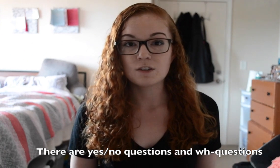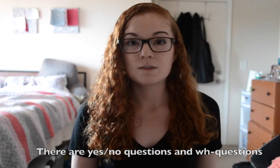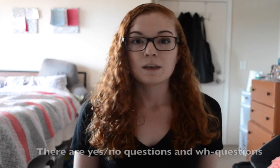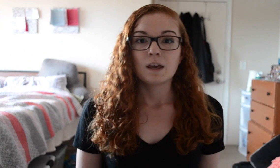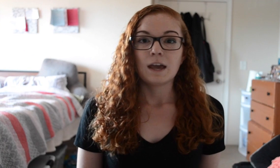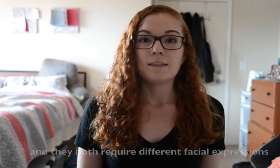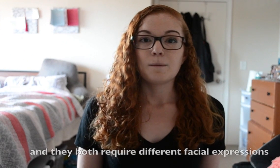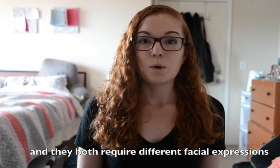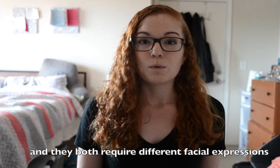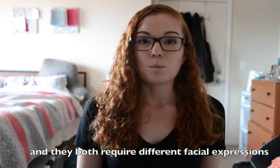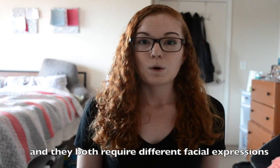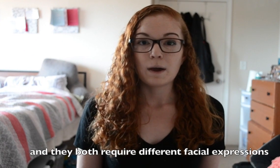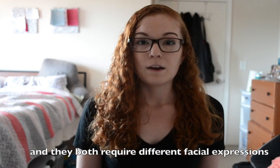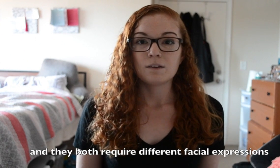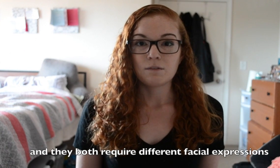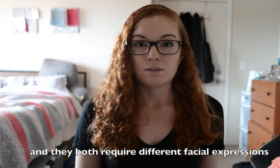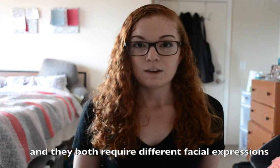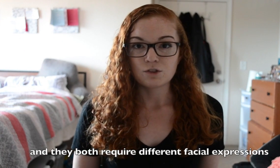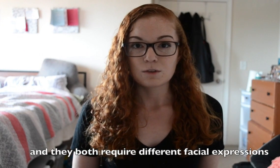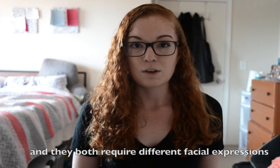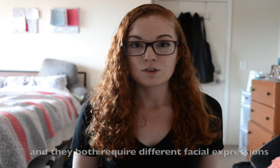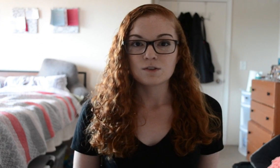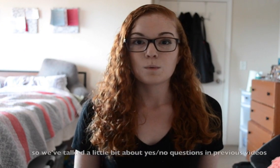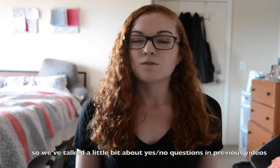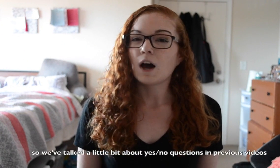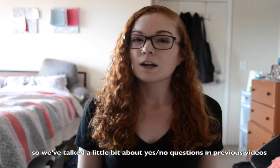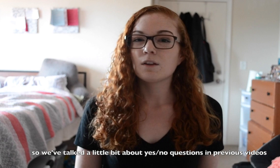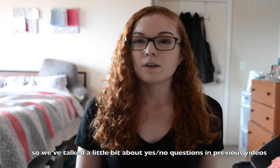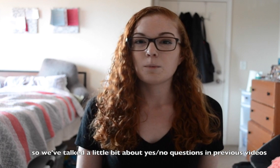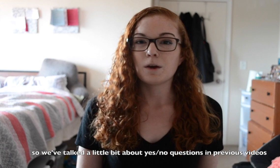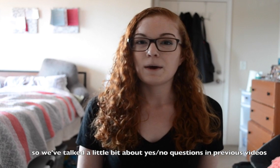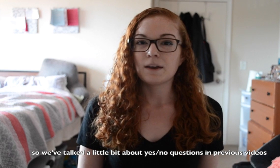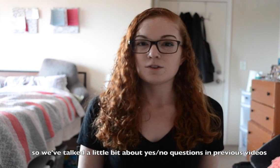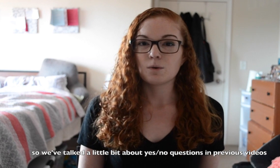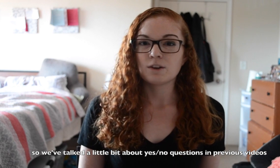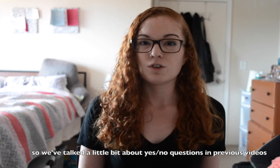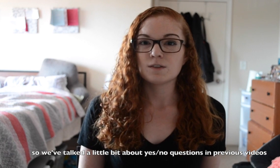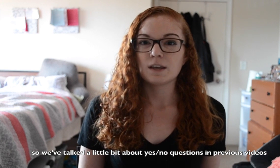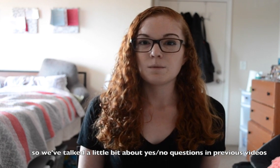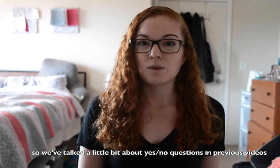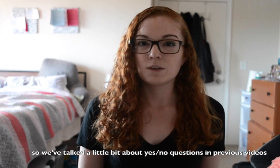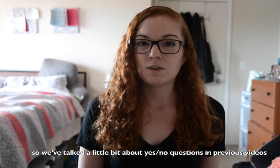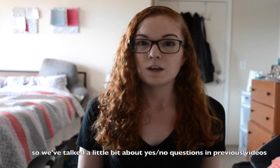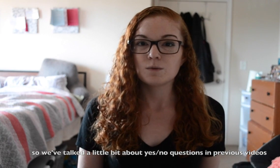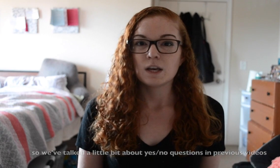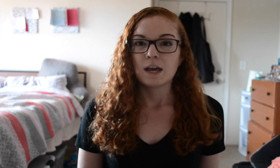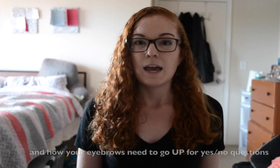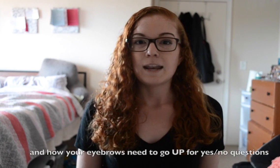questions, and they both require different facial expressions. So we've talked a little bit about yes/no questions in previous videos and how